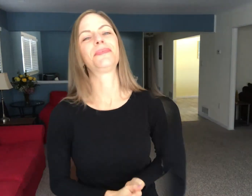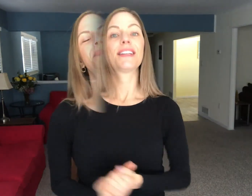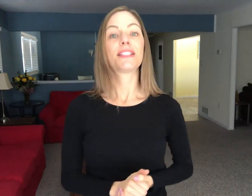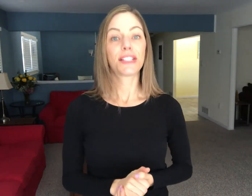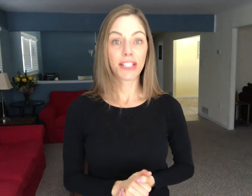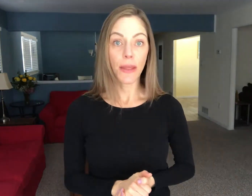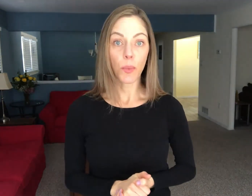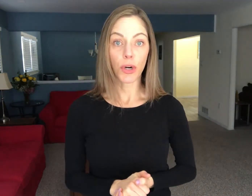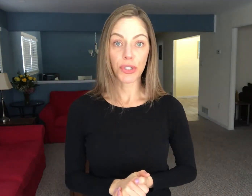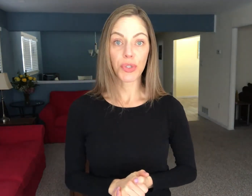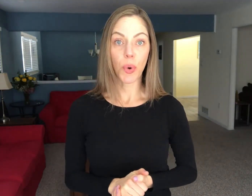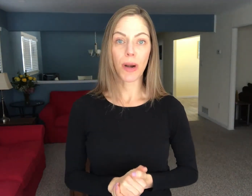to sign the word storm,